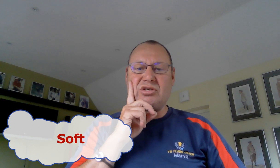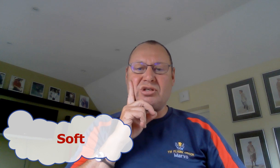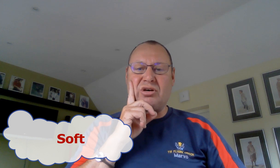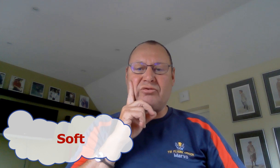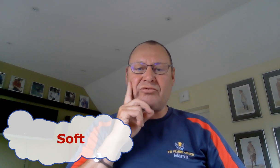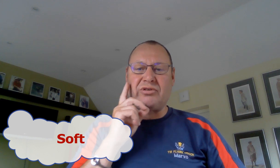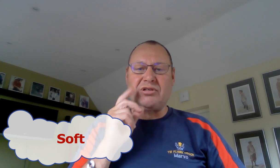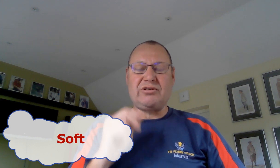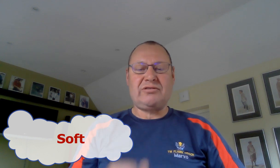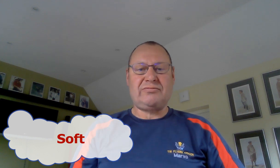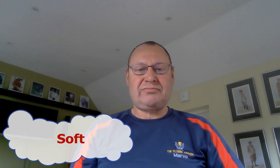Soft.